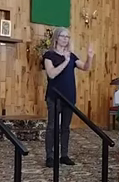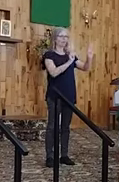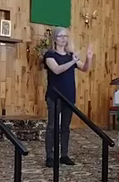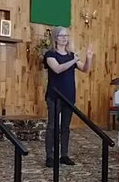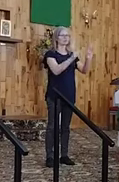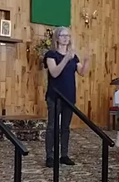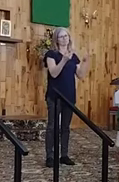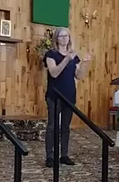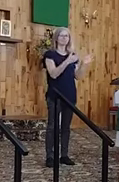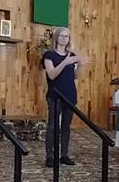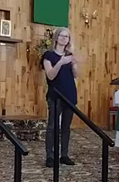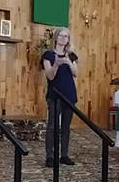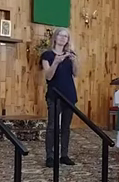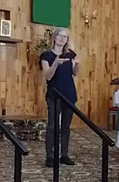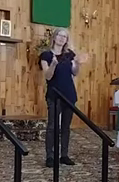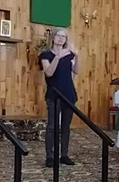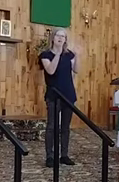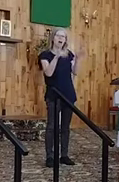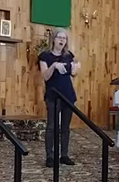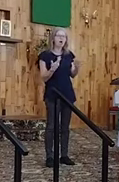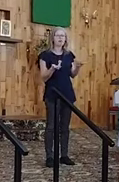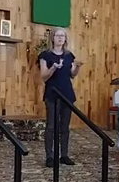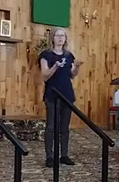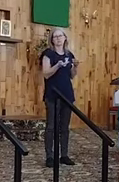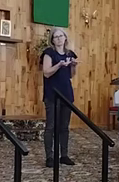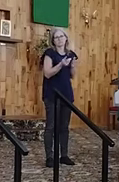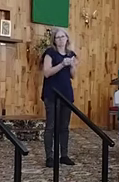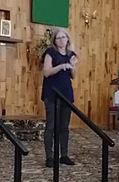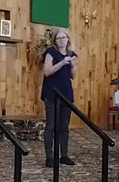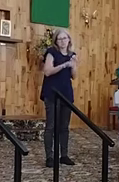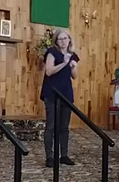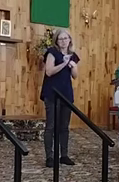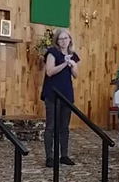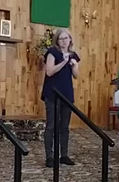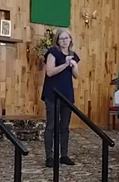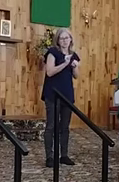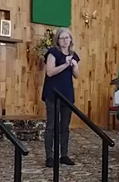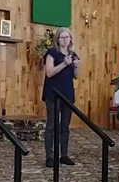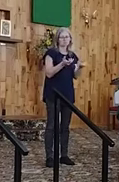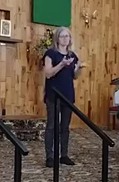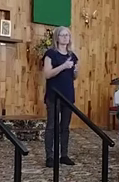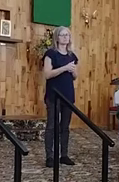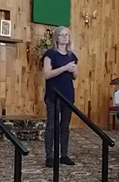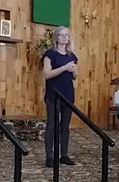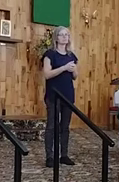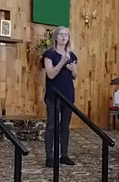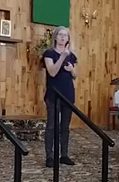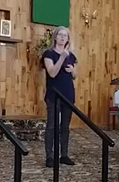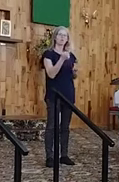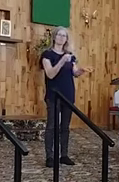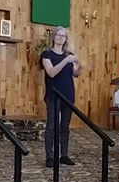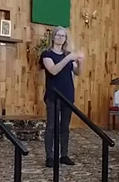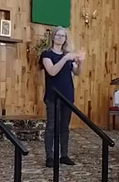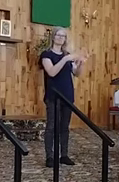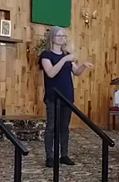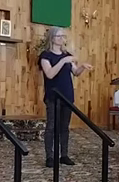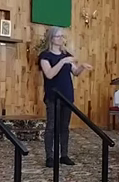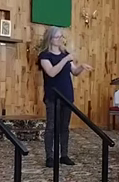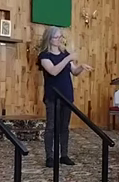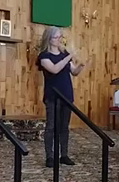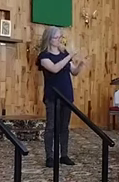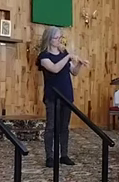arranged different things in the house, worked and toiled and labored among the brothers, always known as a person who did